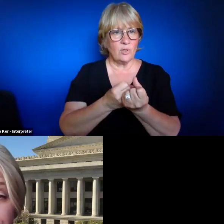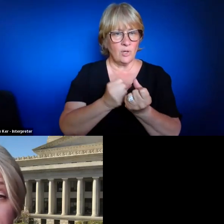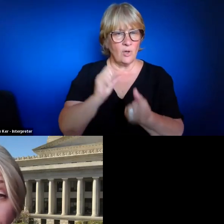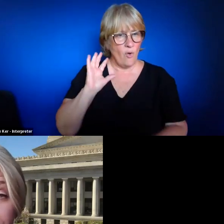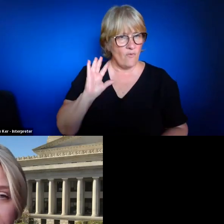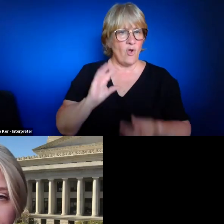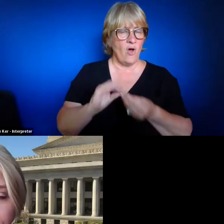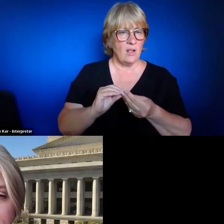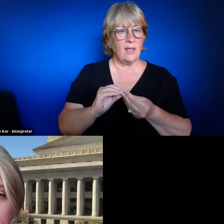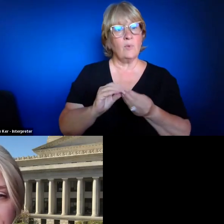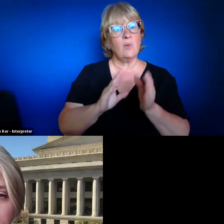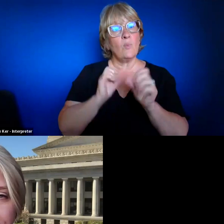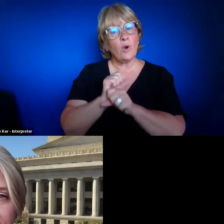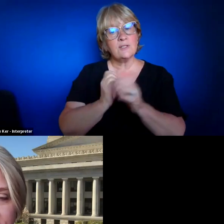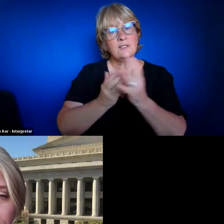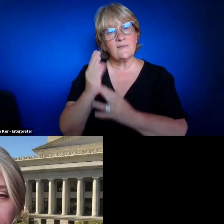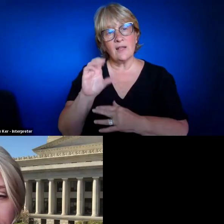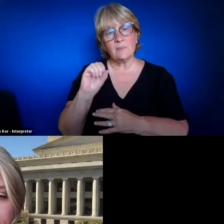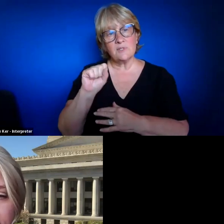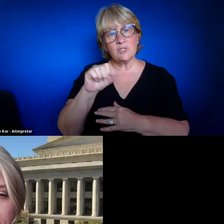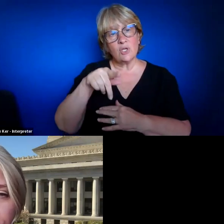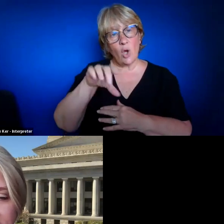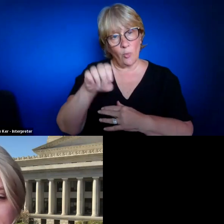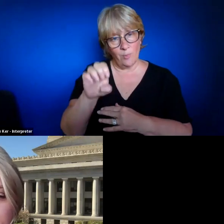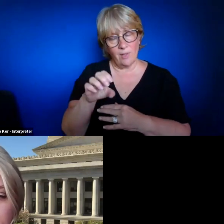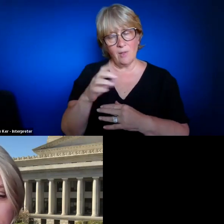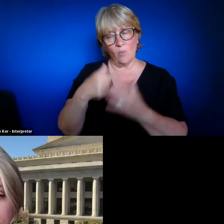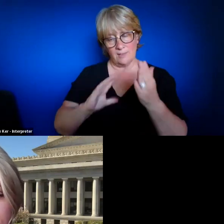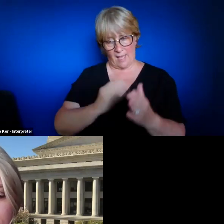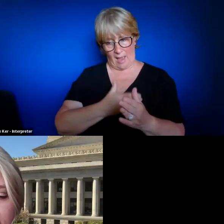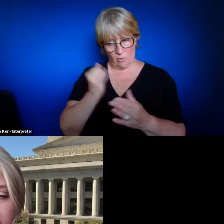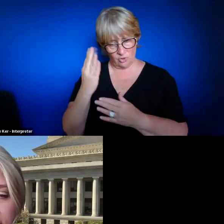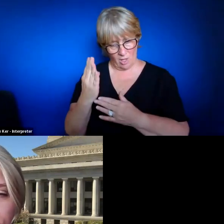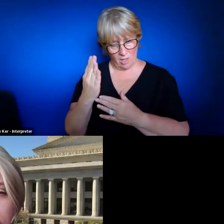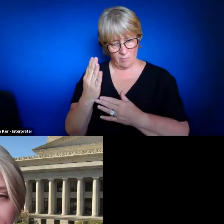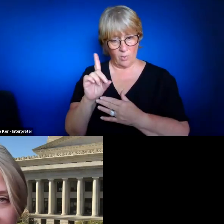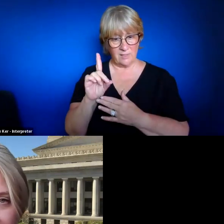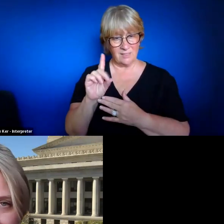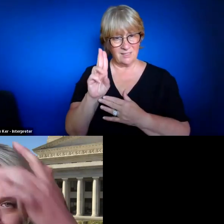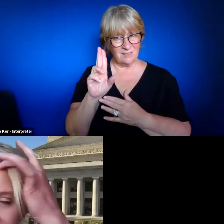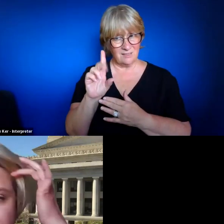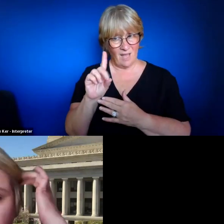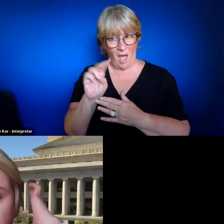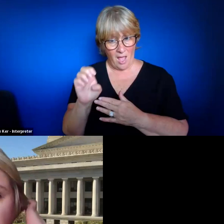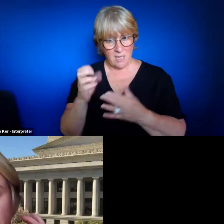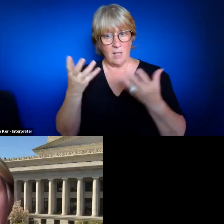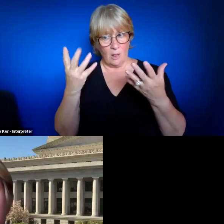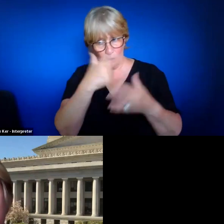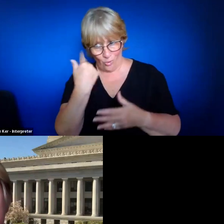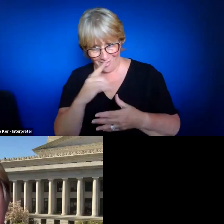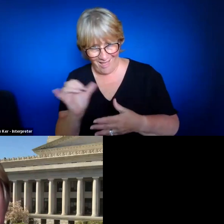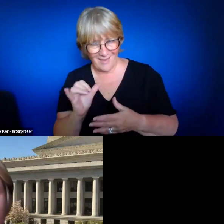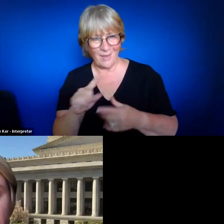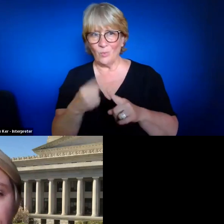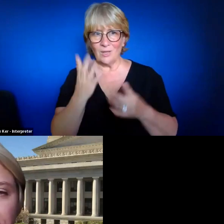to develop scope. What is our job in this work? And what is done look like? And when are we getting it done? And so that's what it